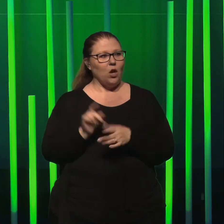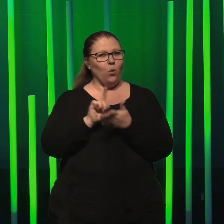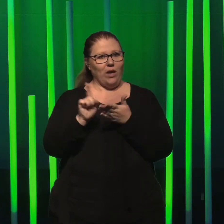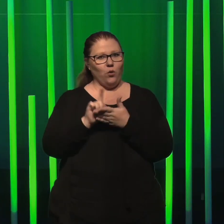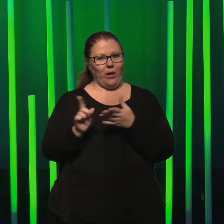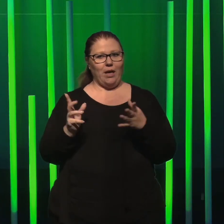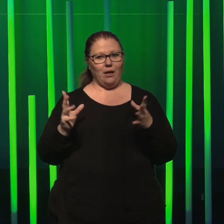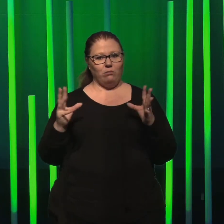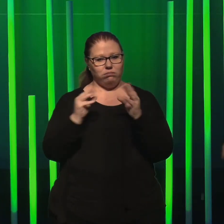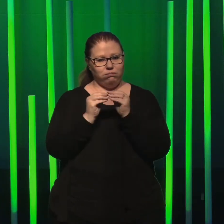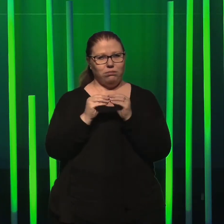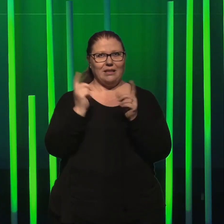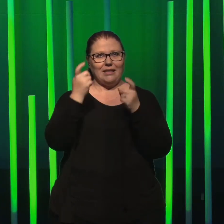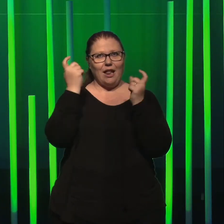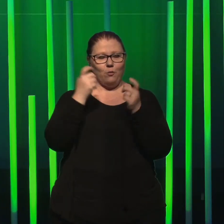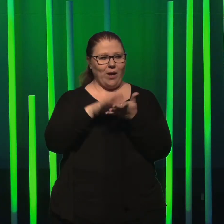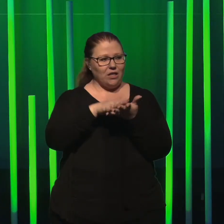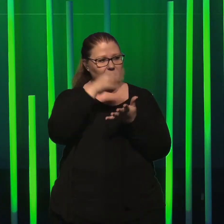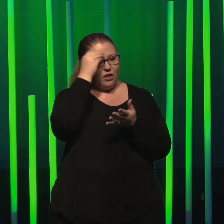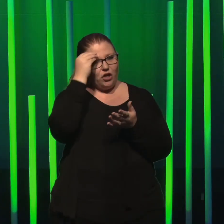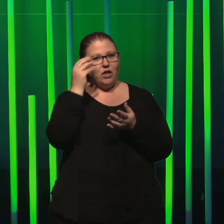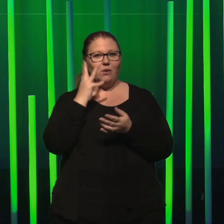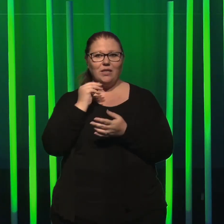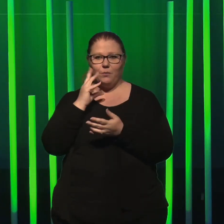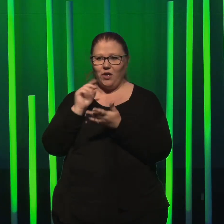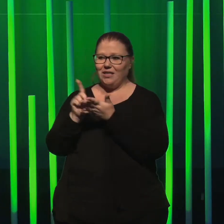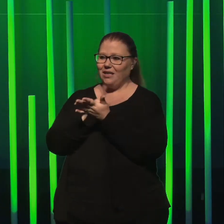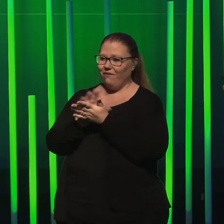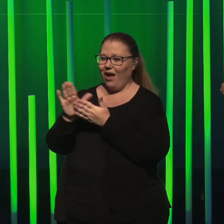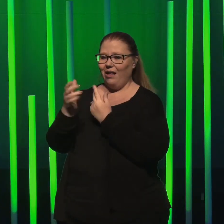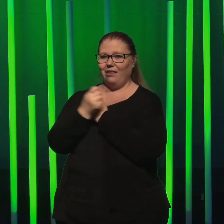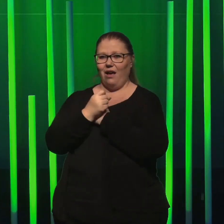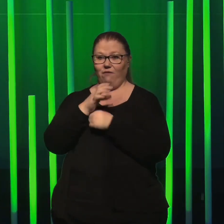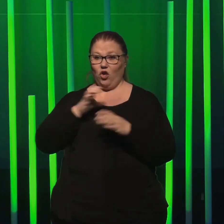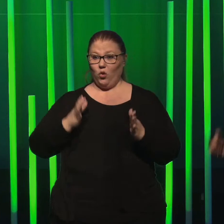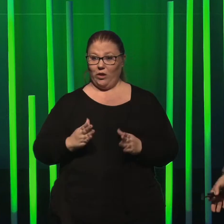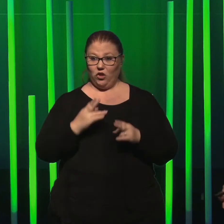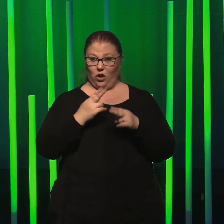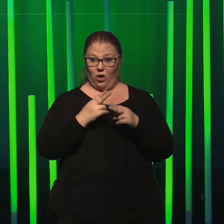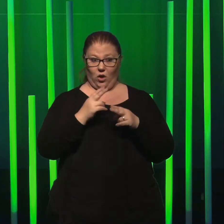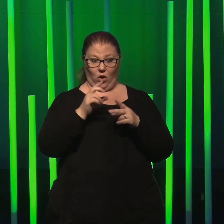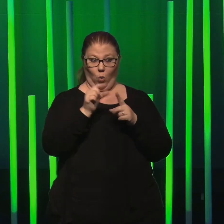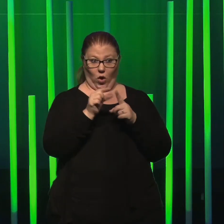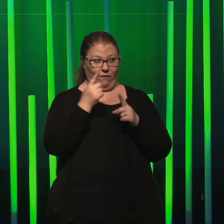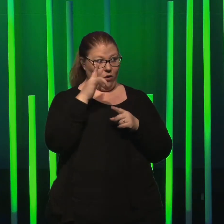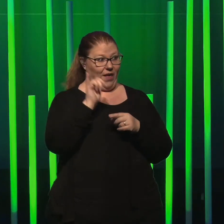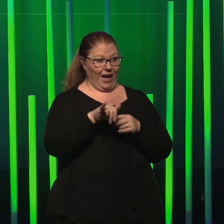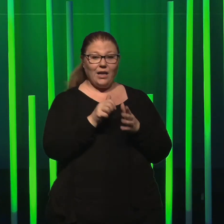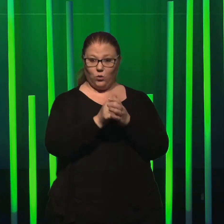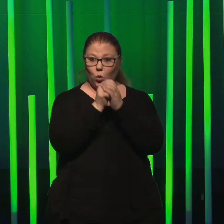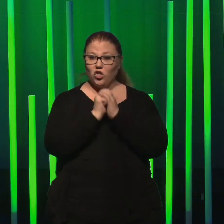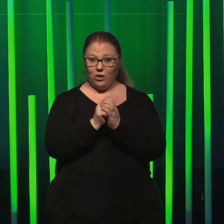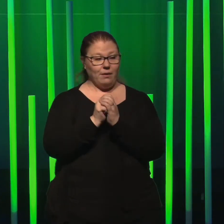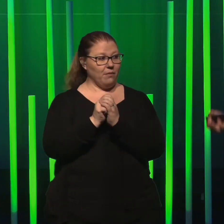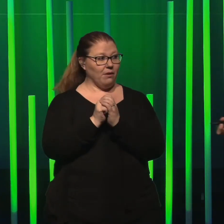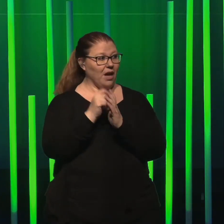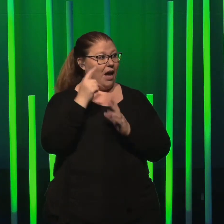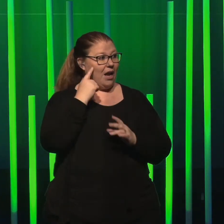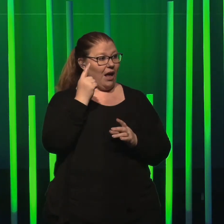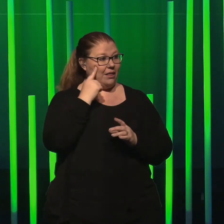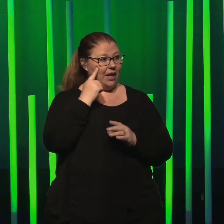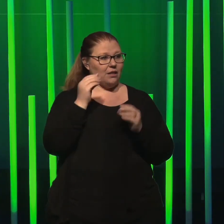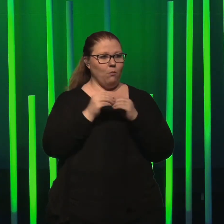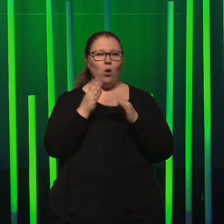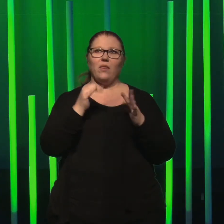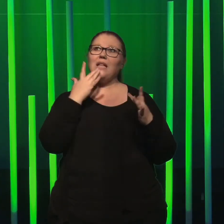to celebrate, to learn, to experience divine love. The Christian word for this is worship, right? And I think it's far more than